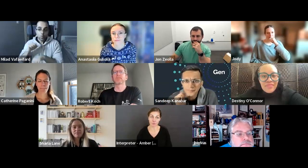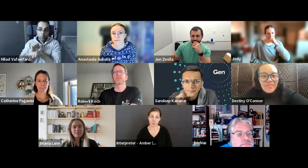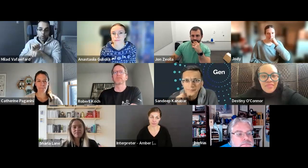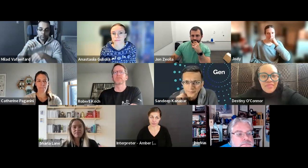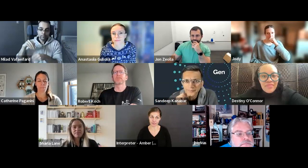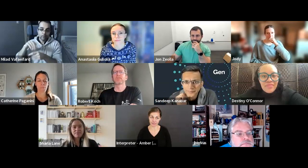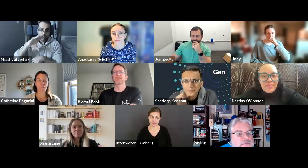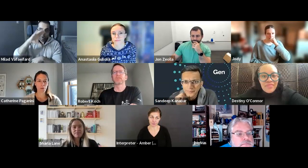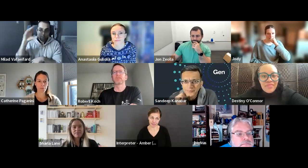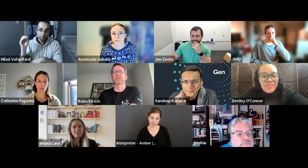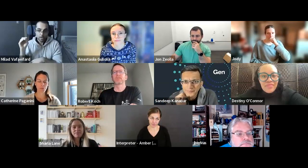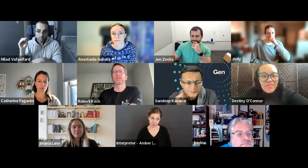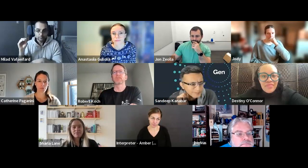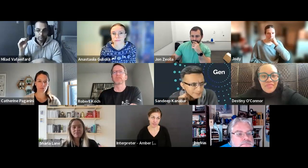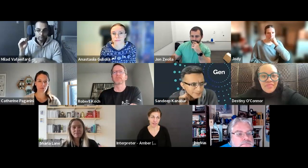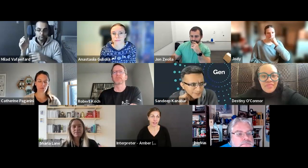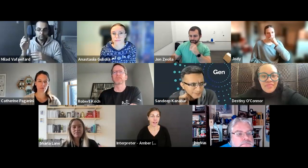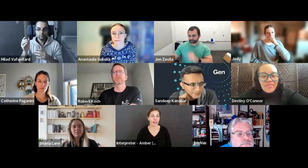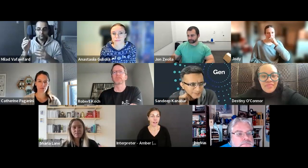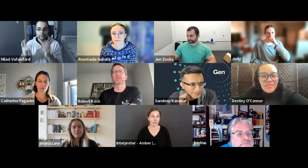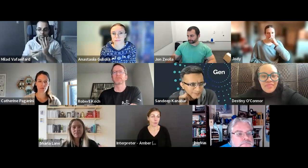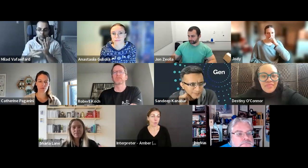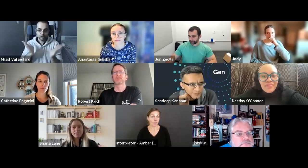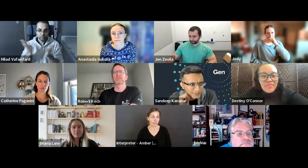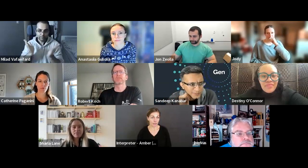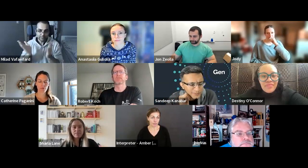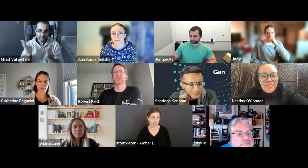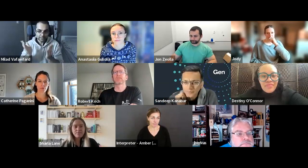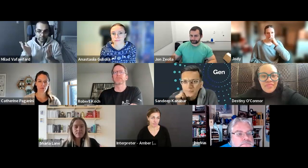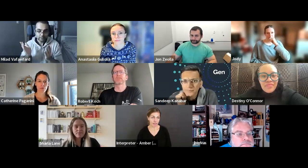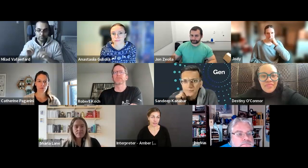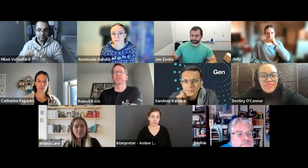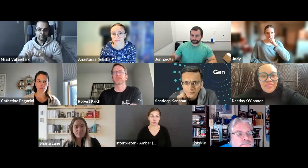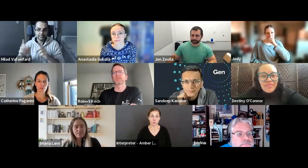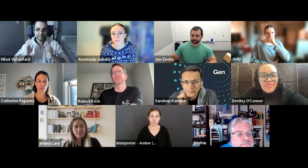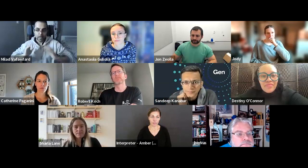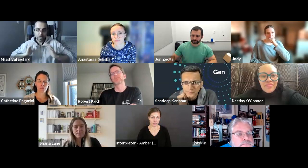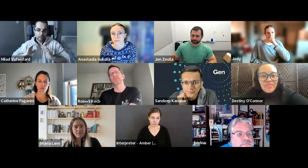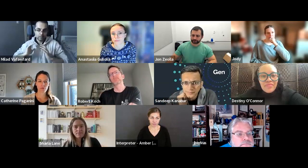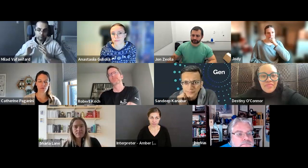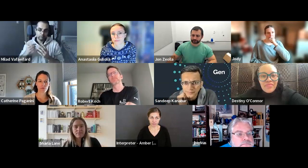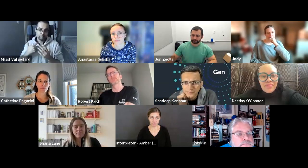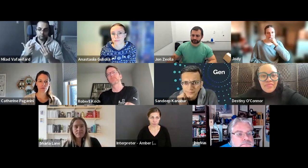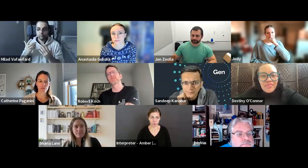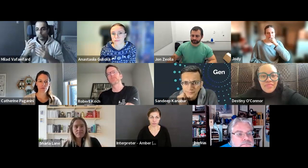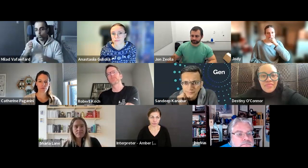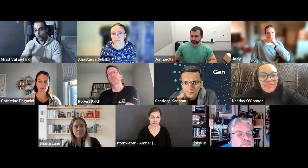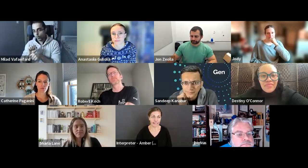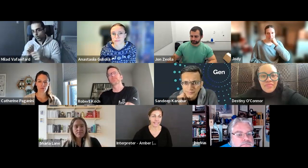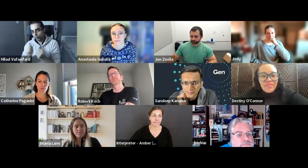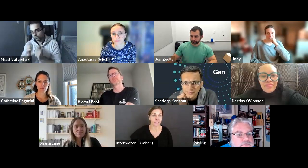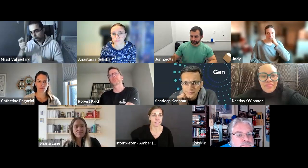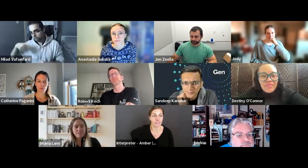of it we still need things to be accessible. We work at a company and do tech services for